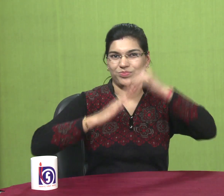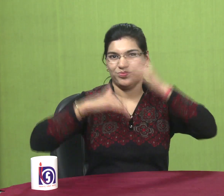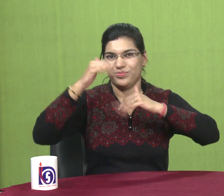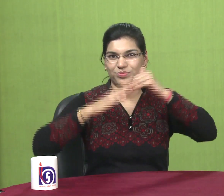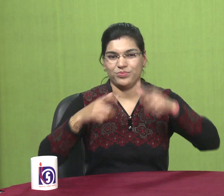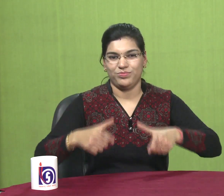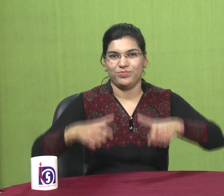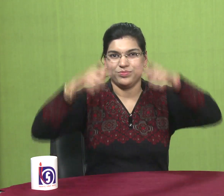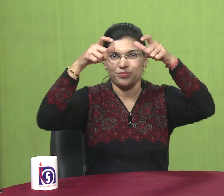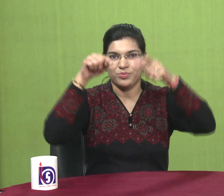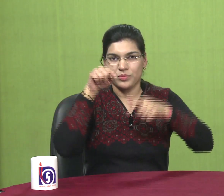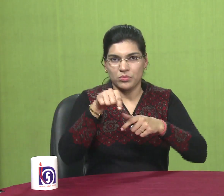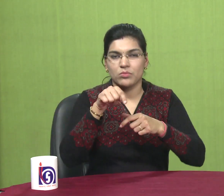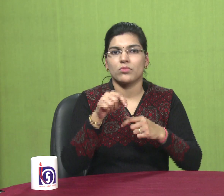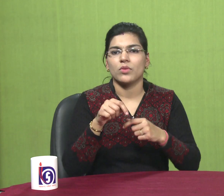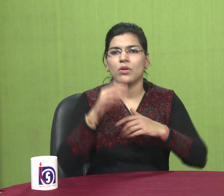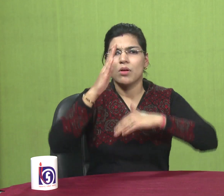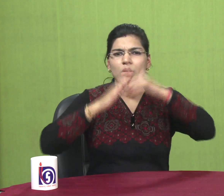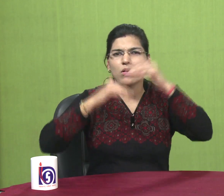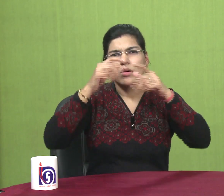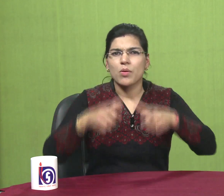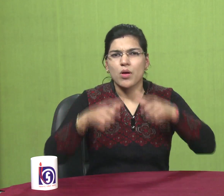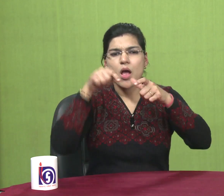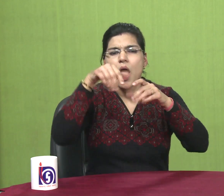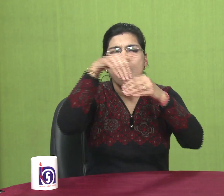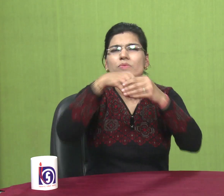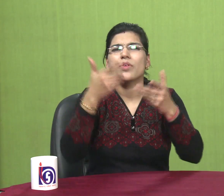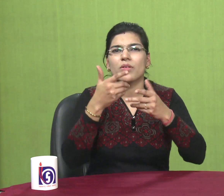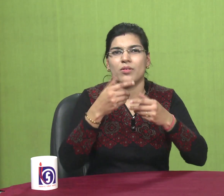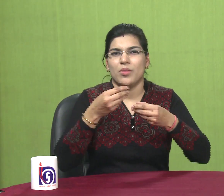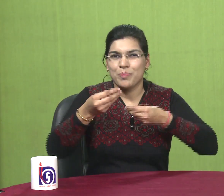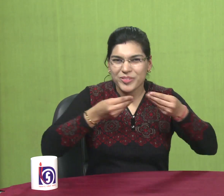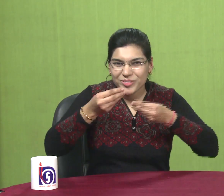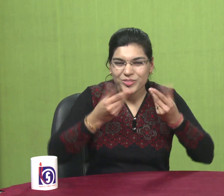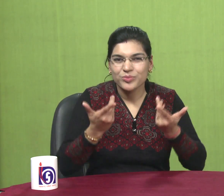Did you know there are different organizational domains?